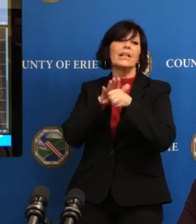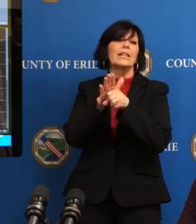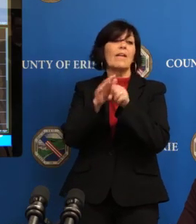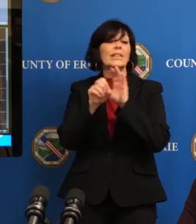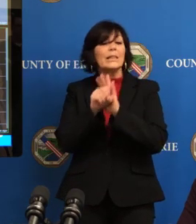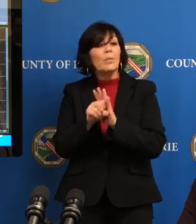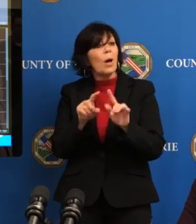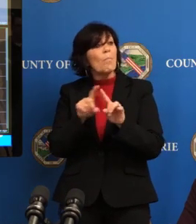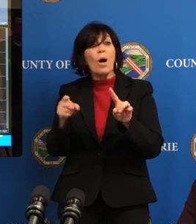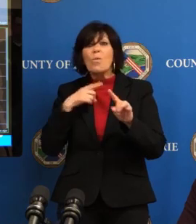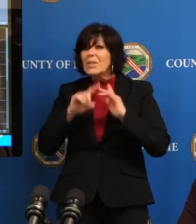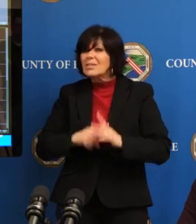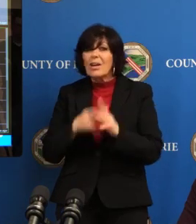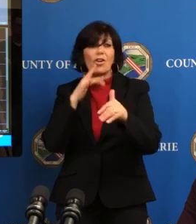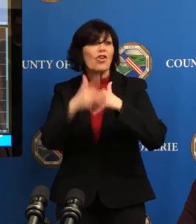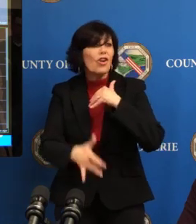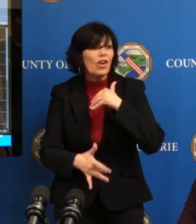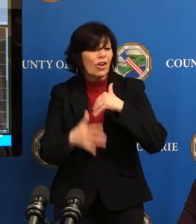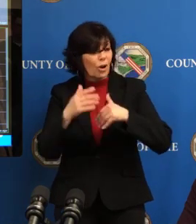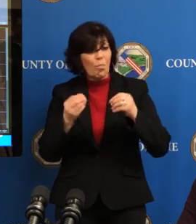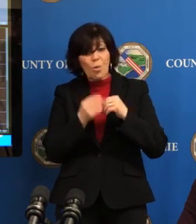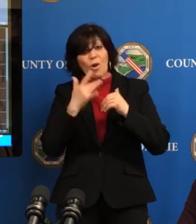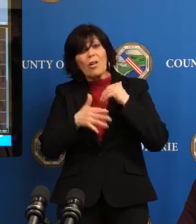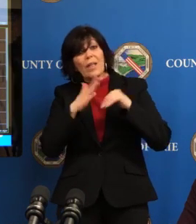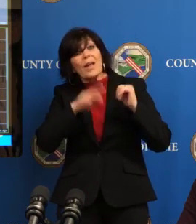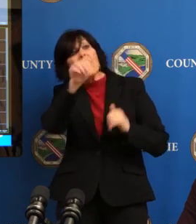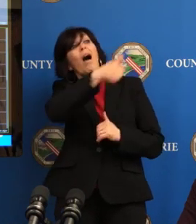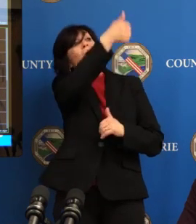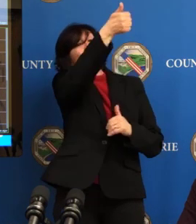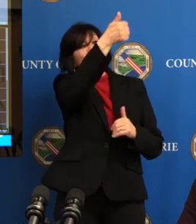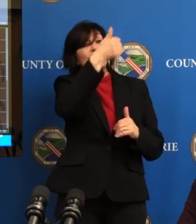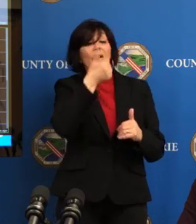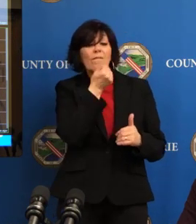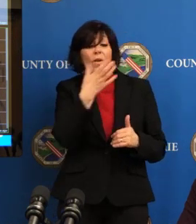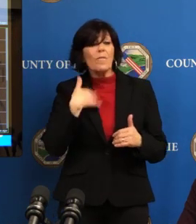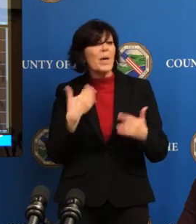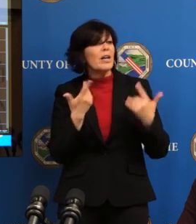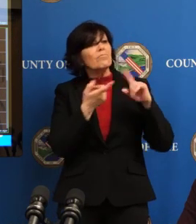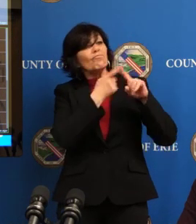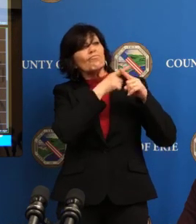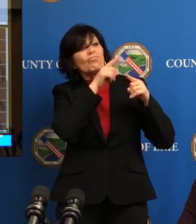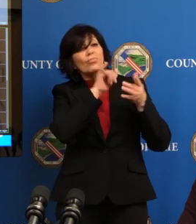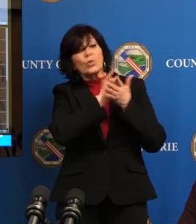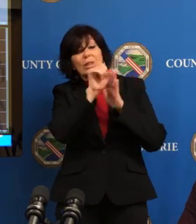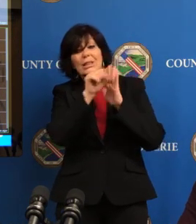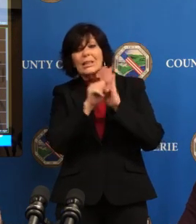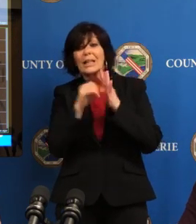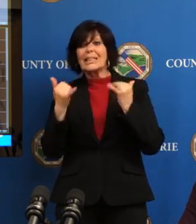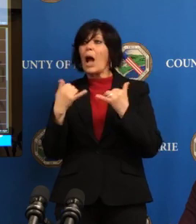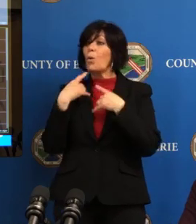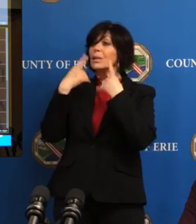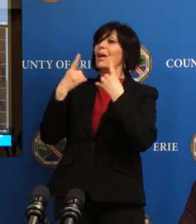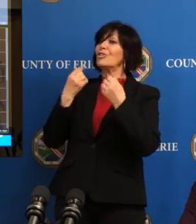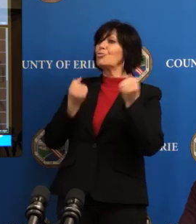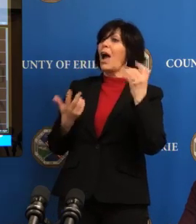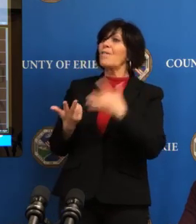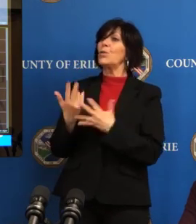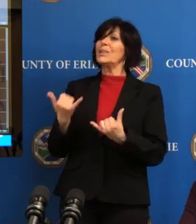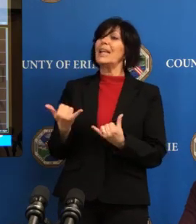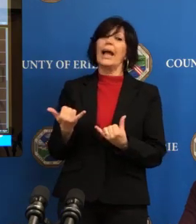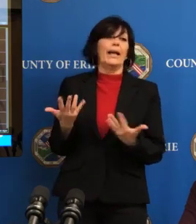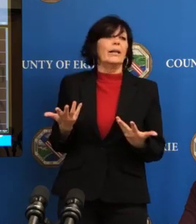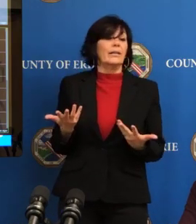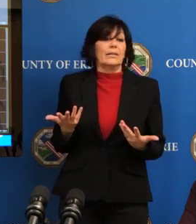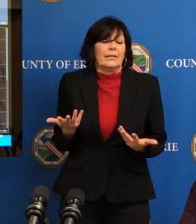we jumped on this early, much earlier than others. I know a couple of my colleagues across New York State are announcing drive-through clinics today. Well, they